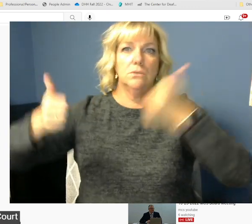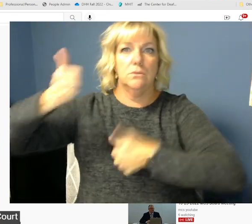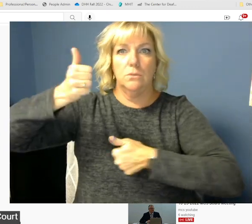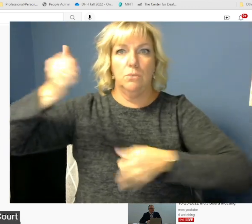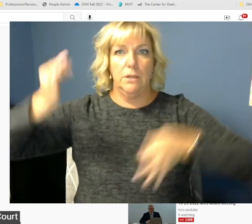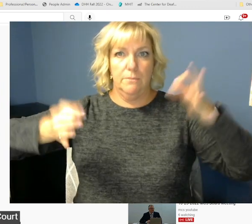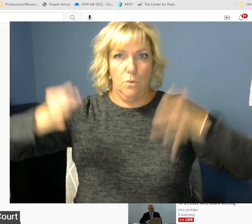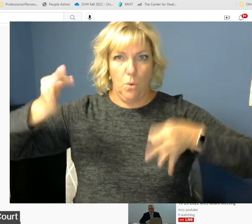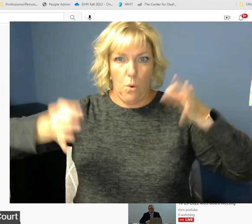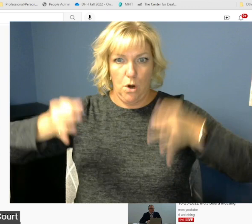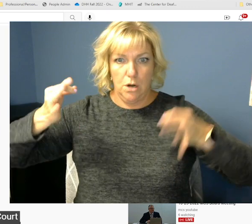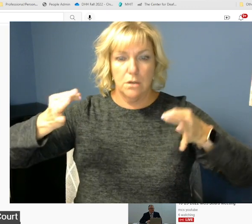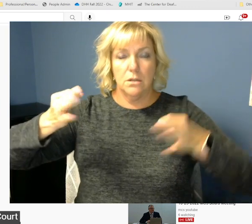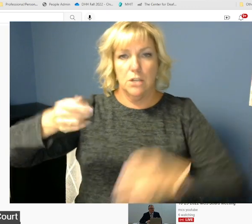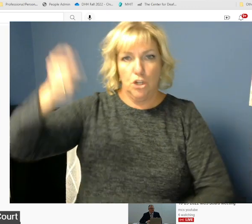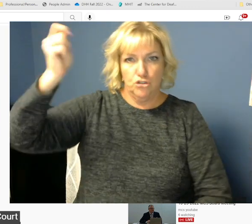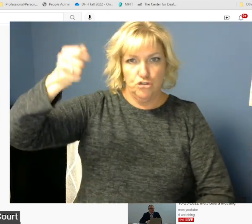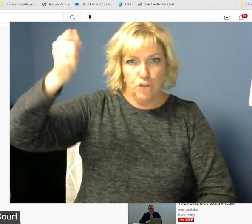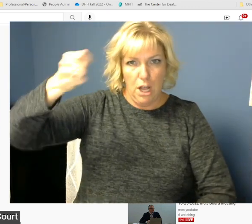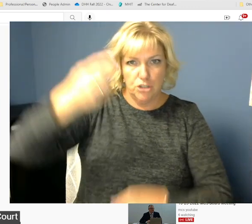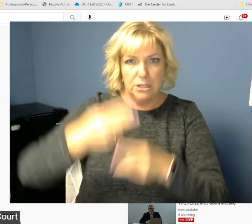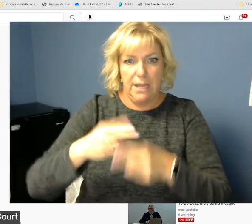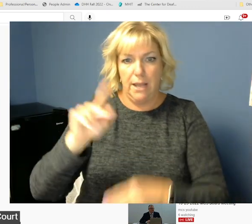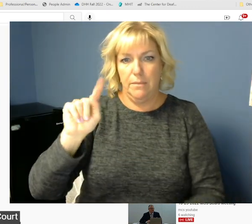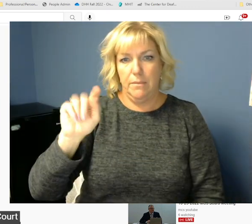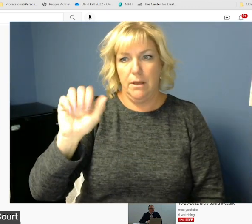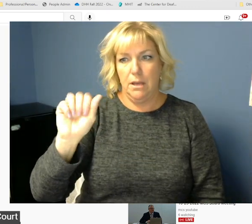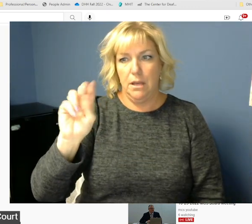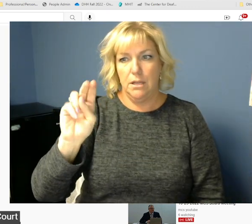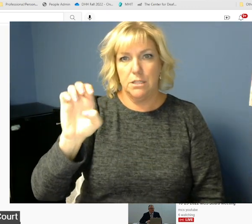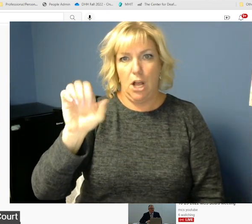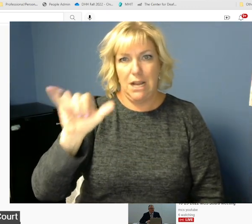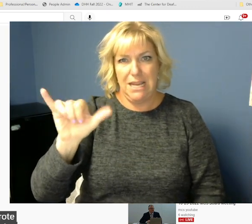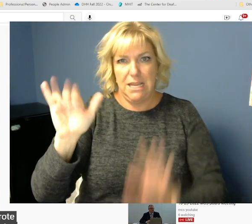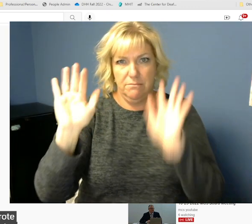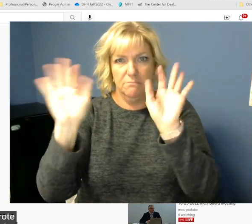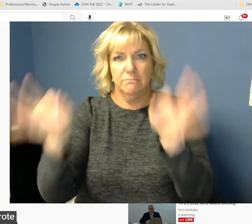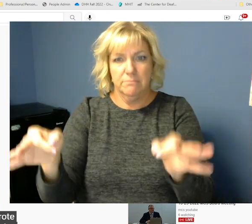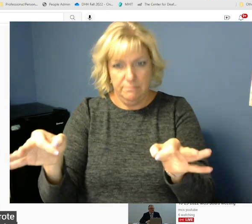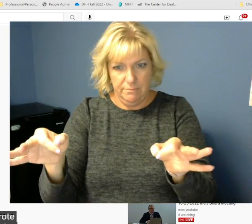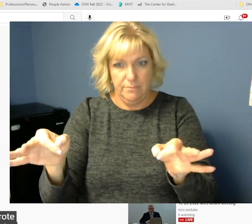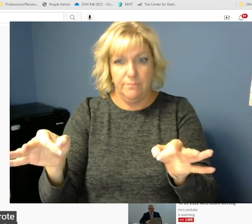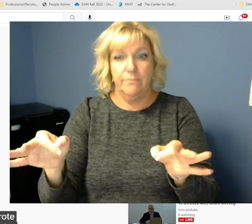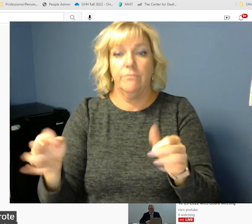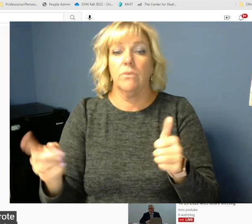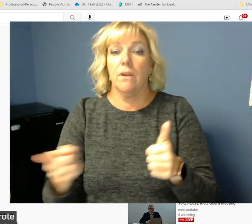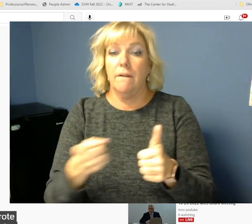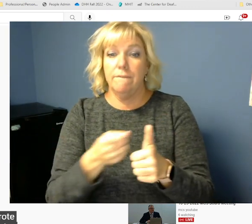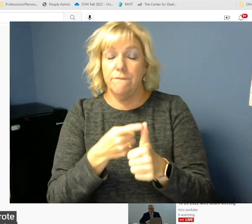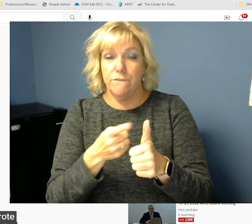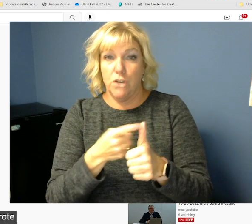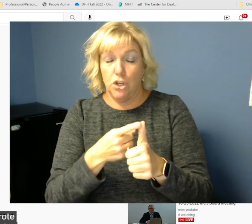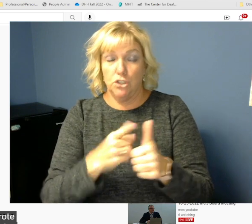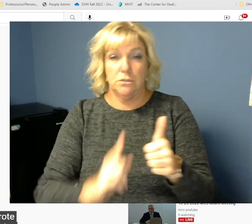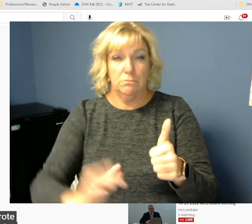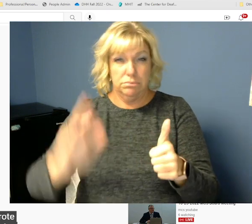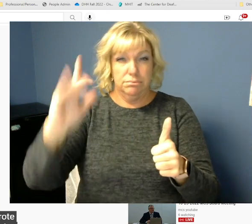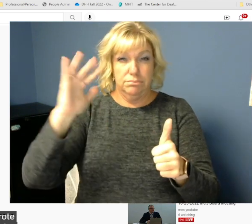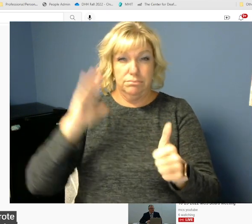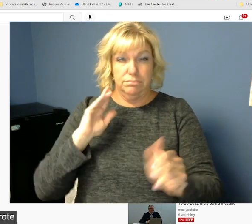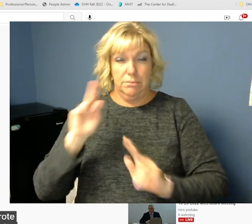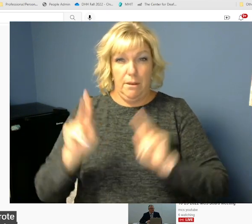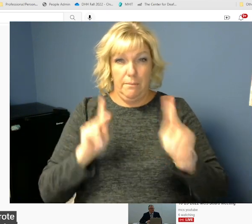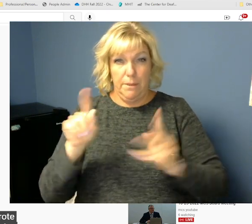Court, Taney issues his decision. And he says, first, when the founding fathers wrote